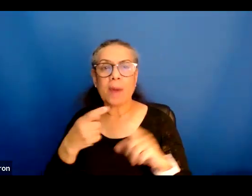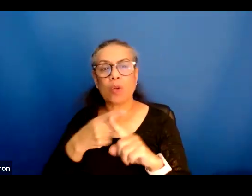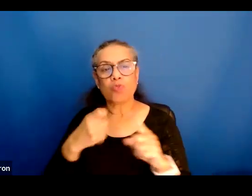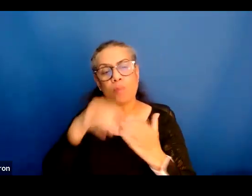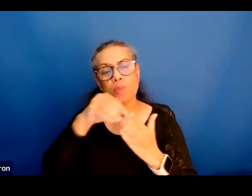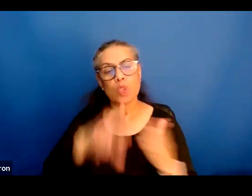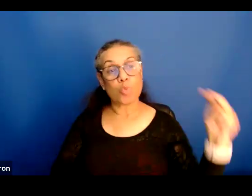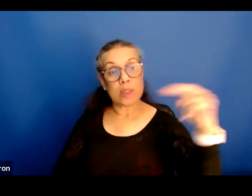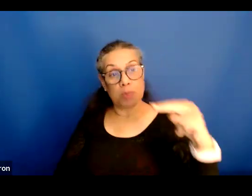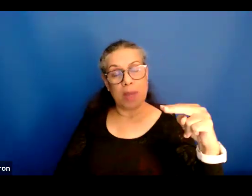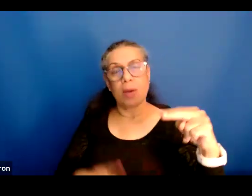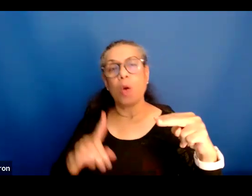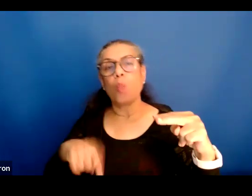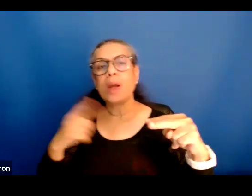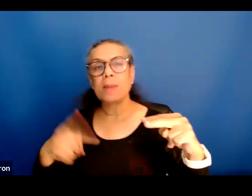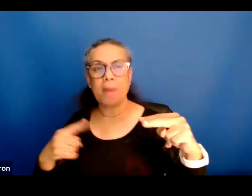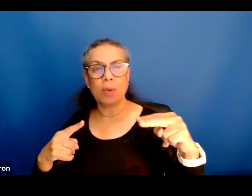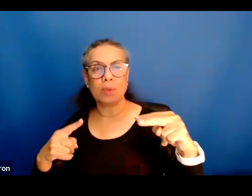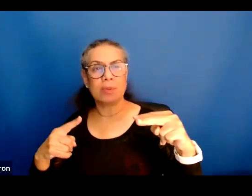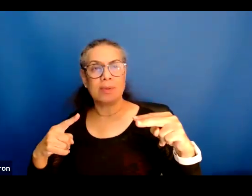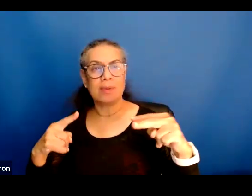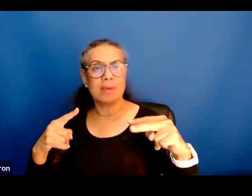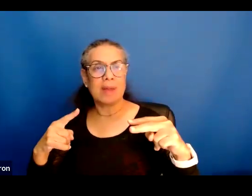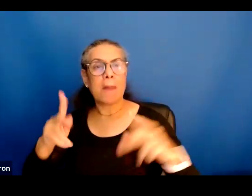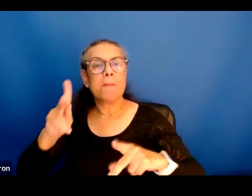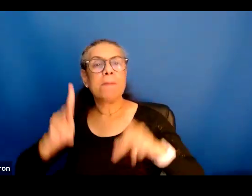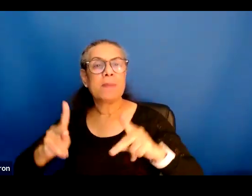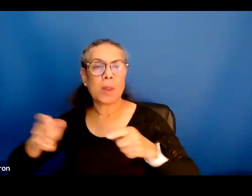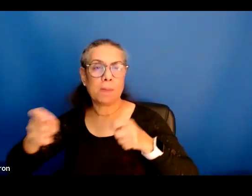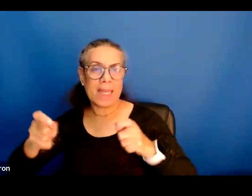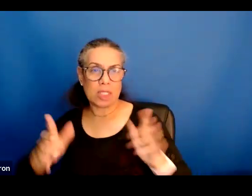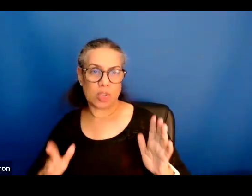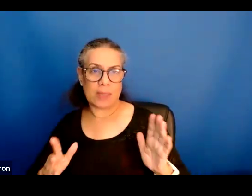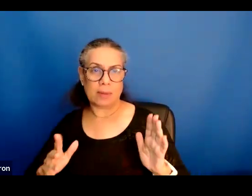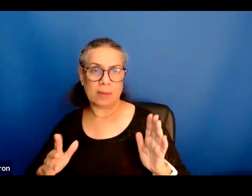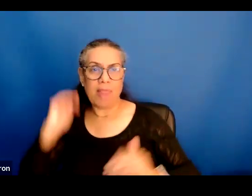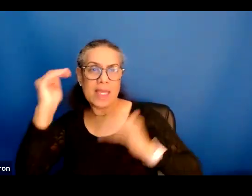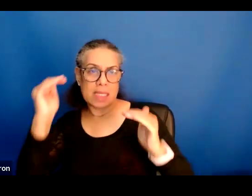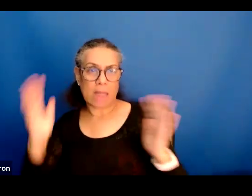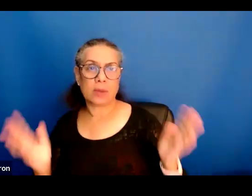that I am really curious how you're thinking about it from a people management lens.